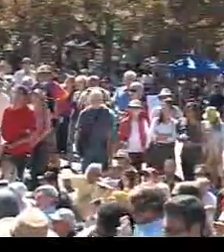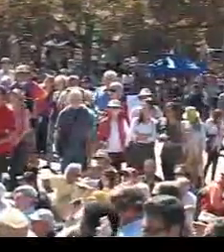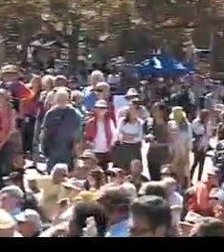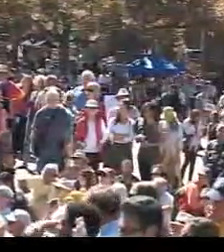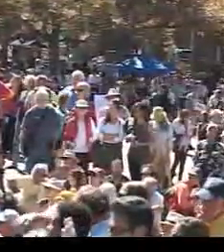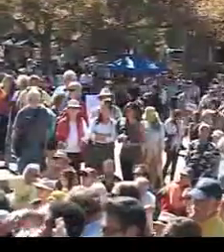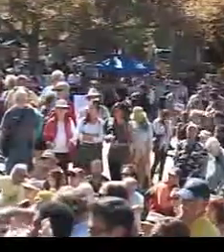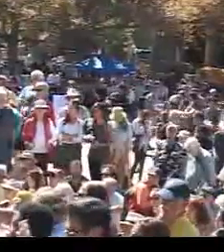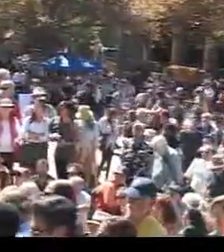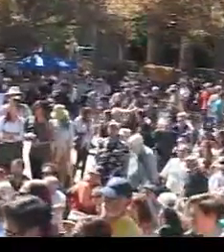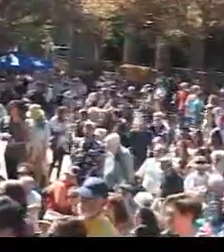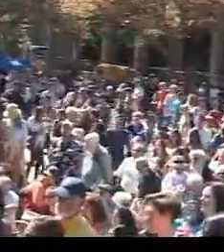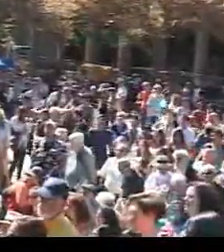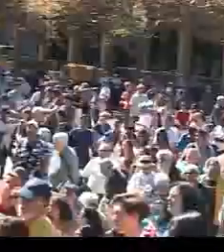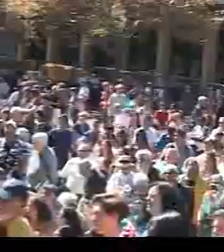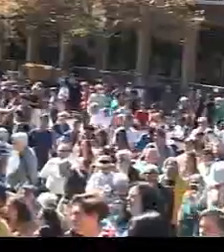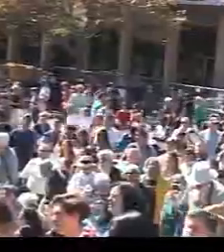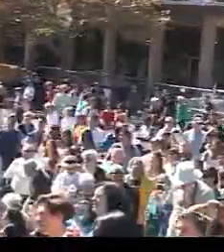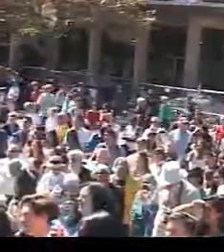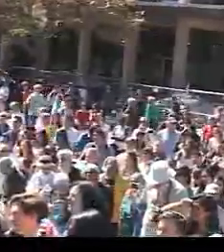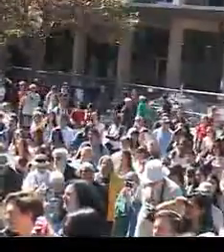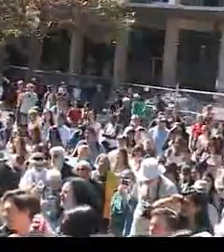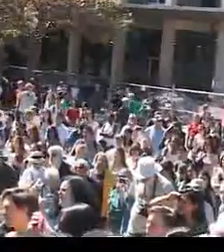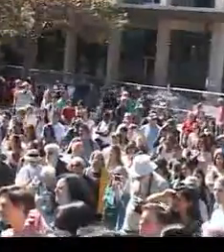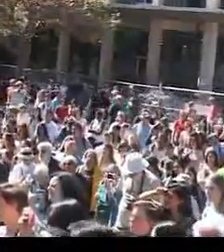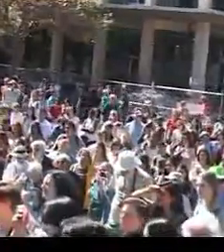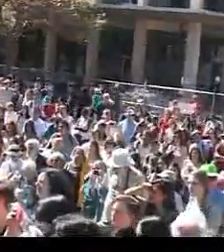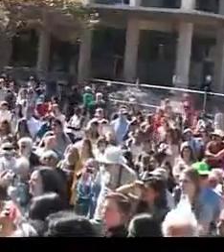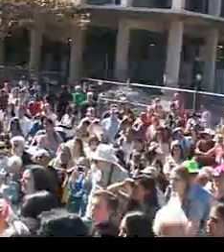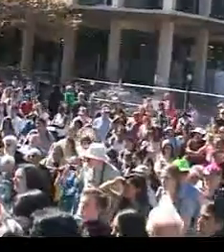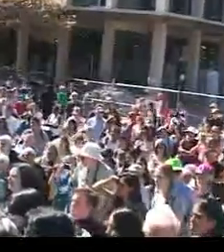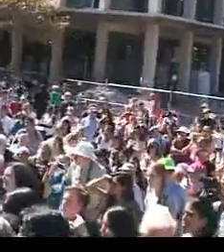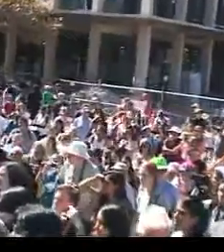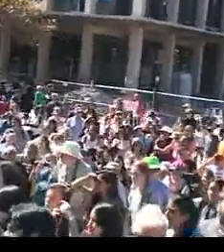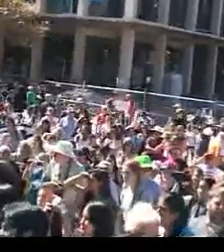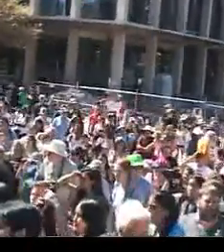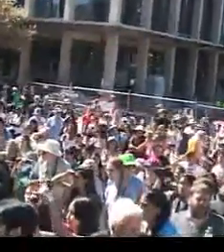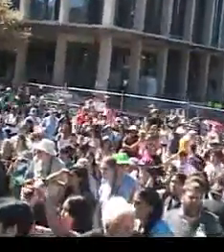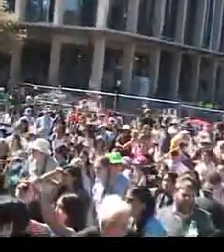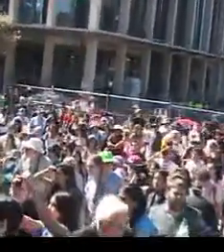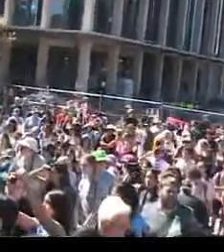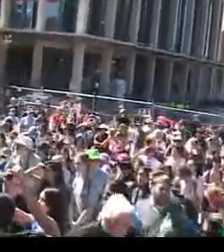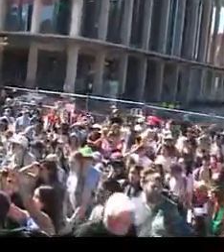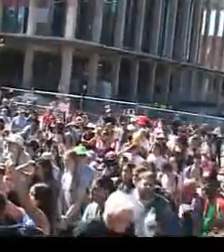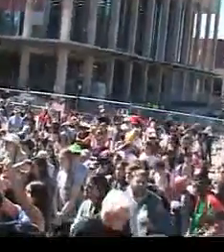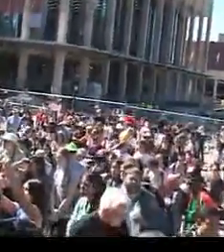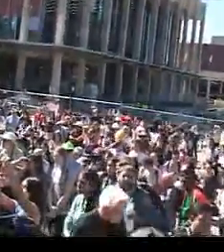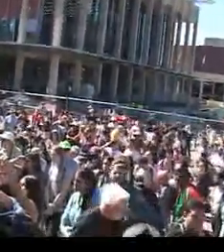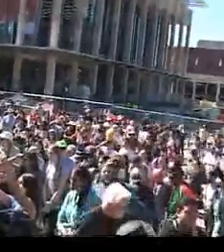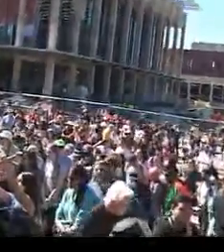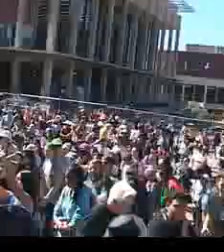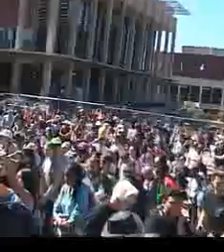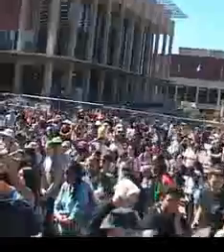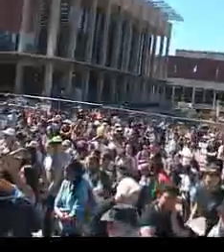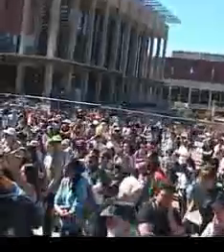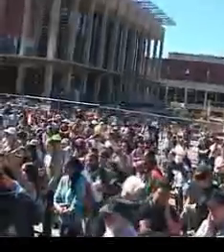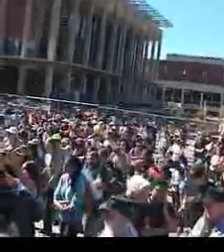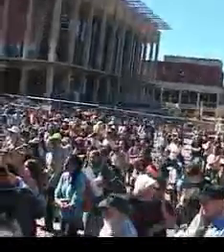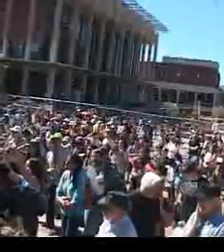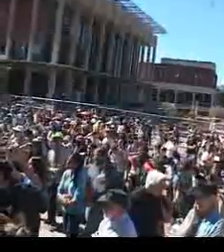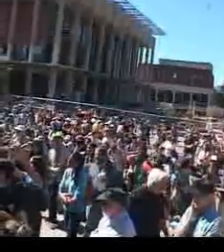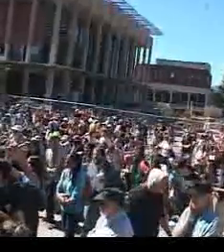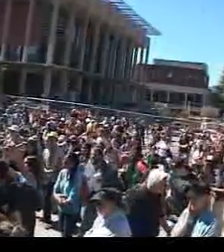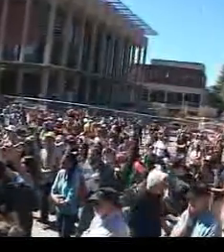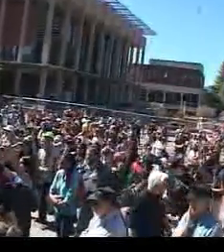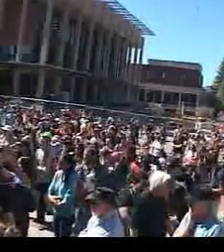political power. It's about being able to control this society, and that's got to change. And that is one of